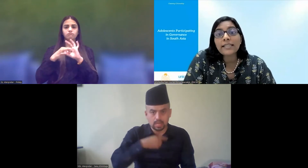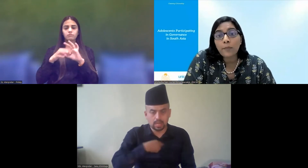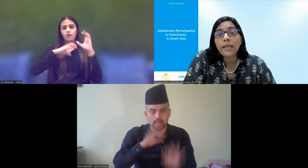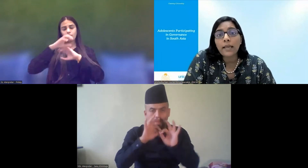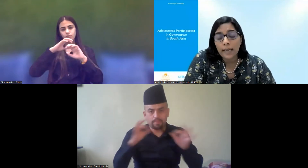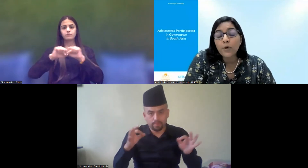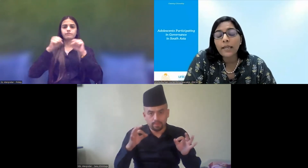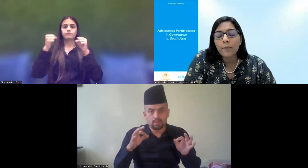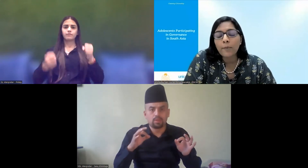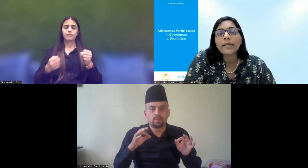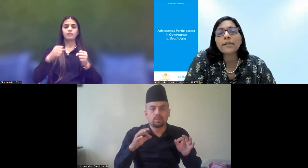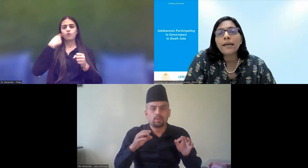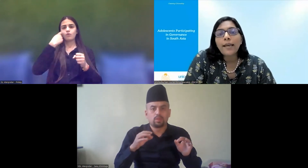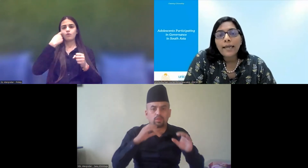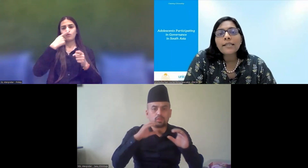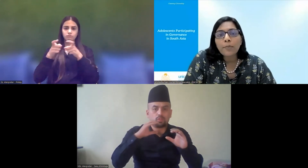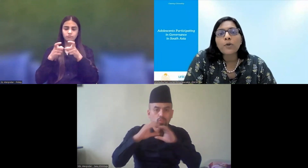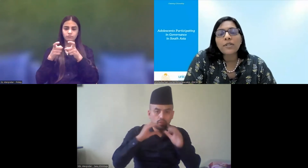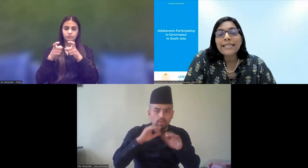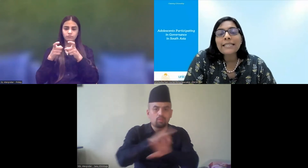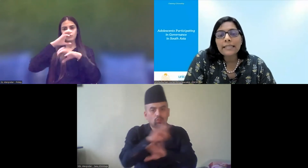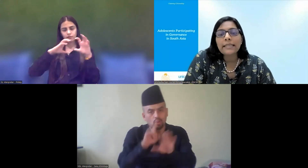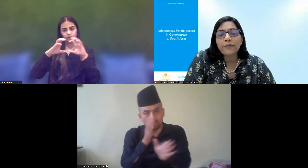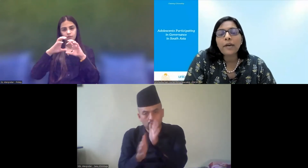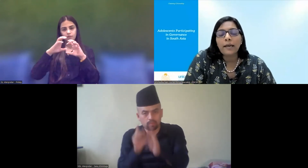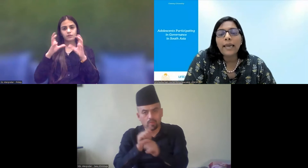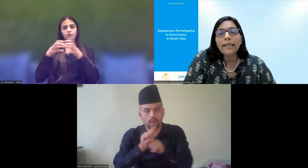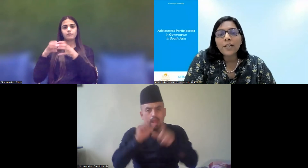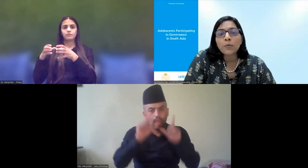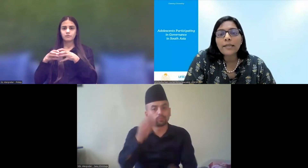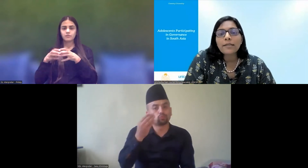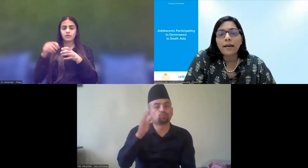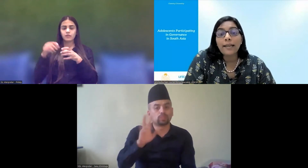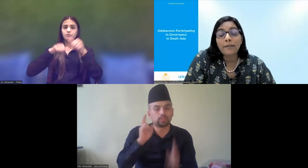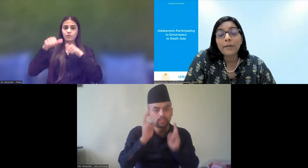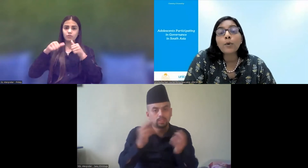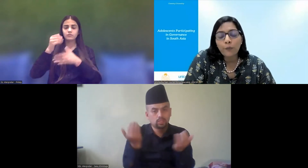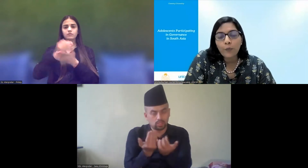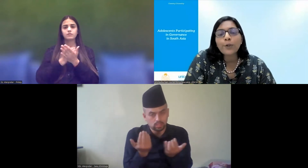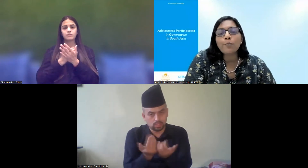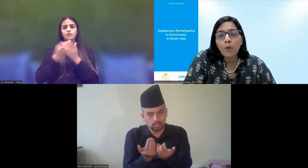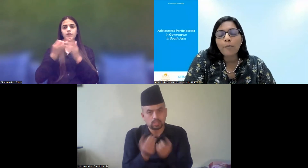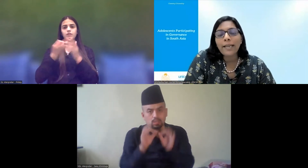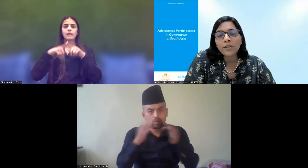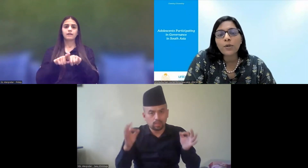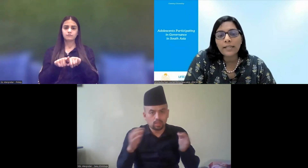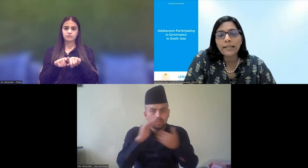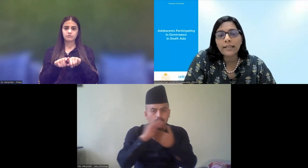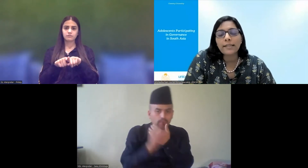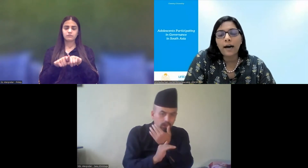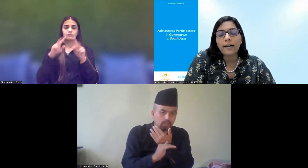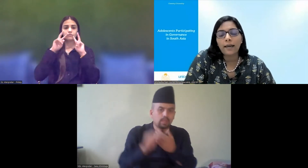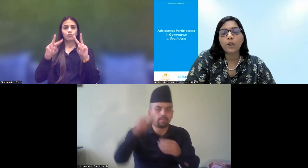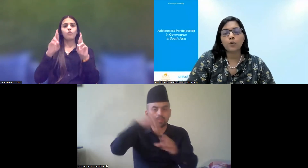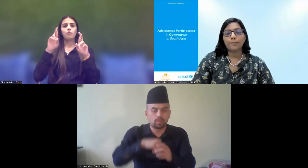sensitize communities. It is a process intensive engagement, and we're looking forward to more milestones in